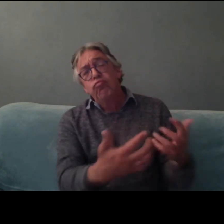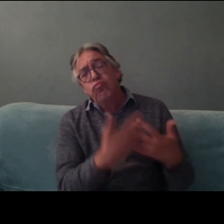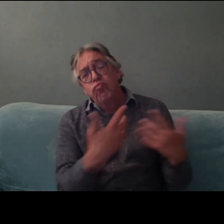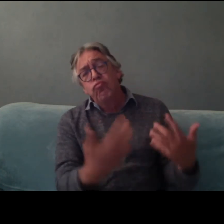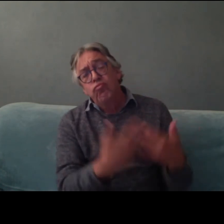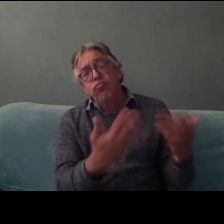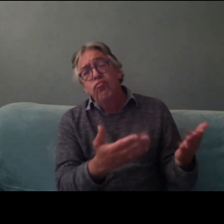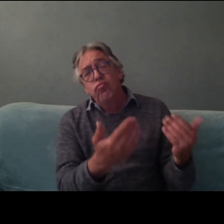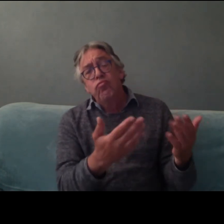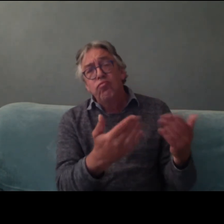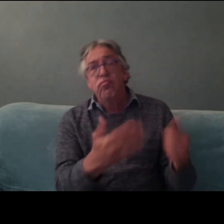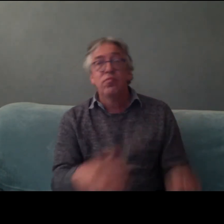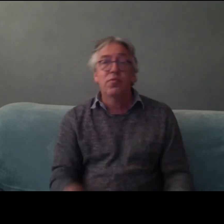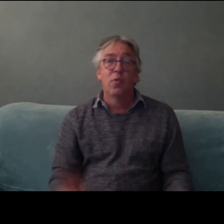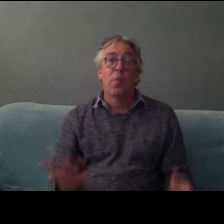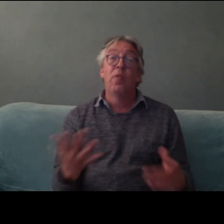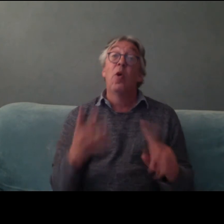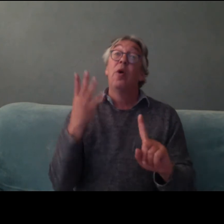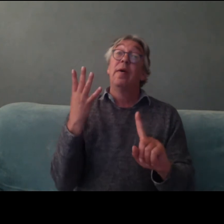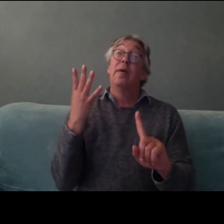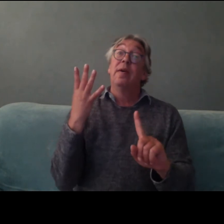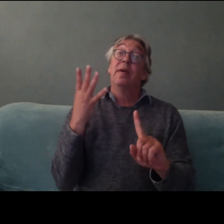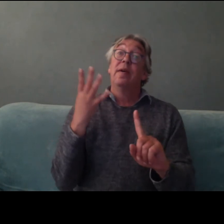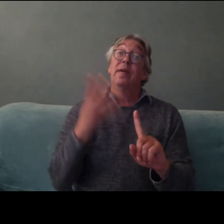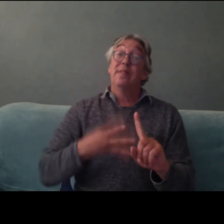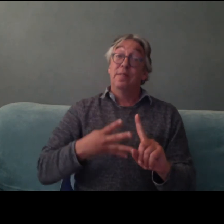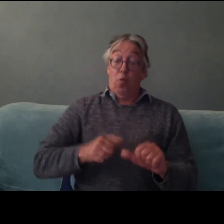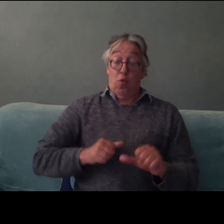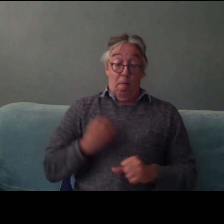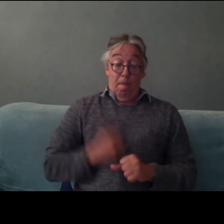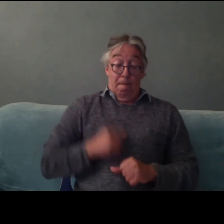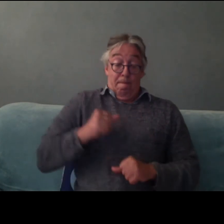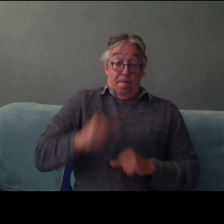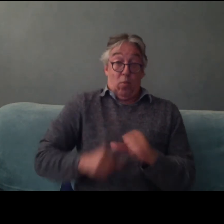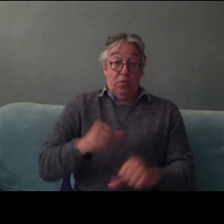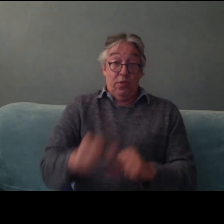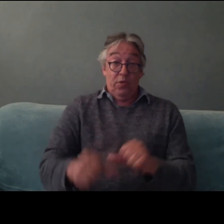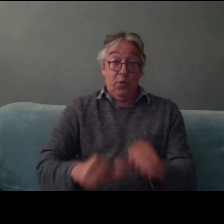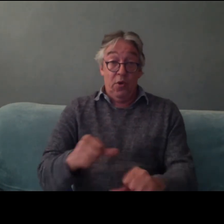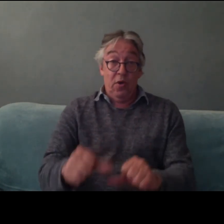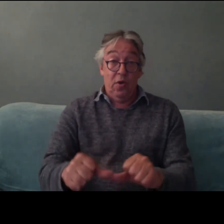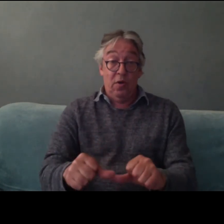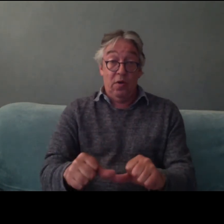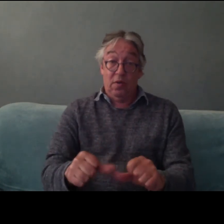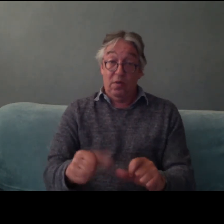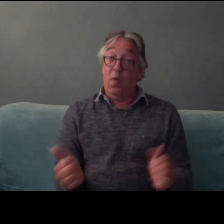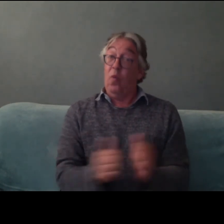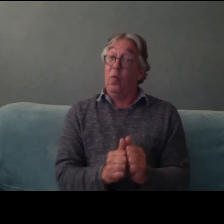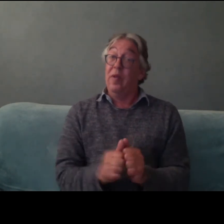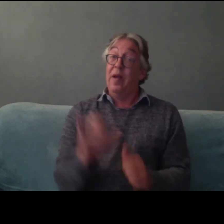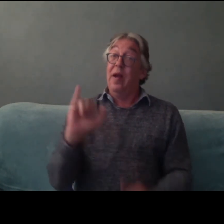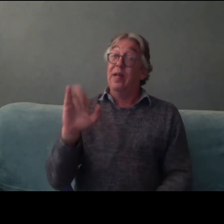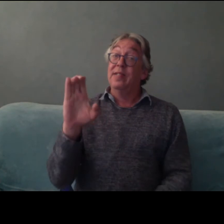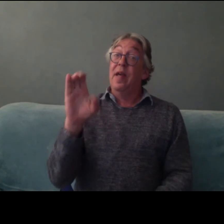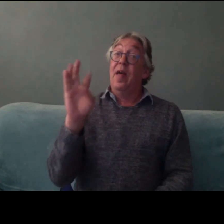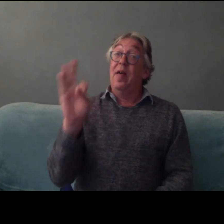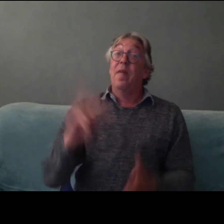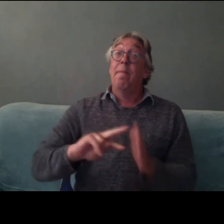mechanism developed by the department through the use of this tool ensures a strong degree of